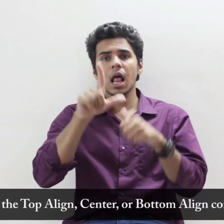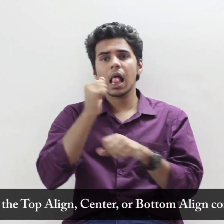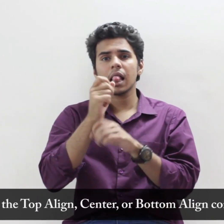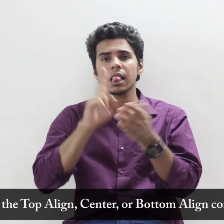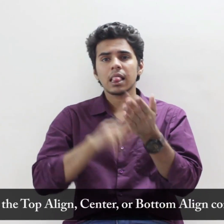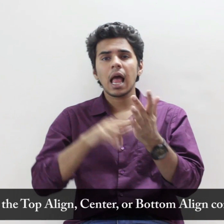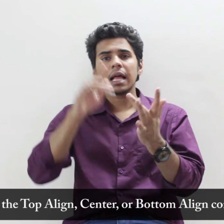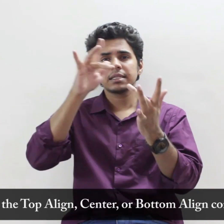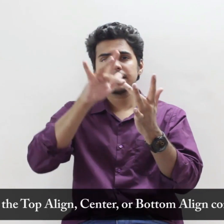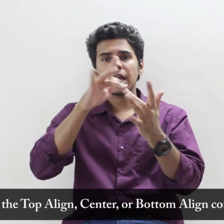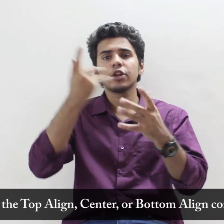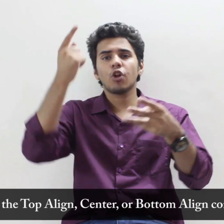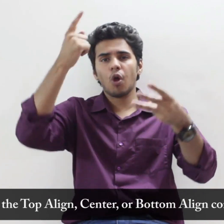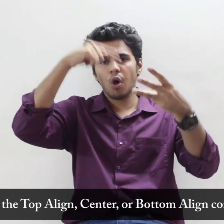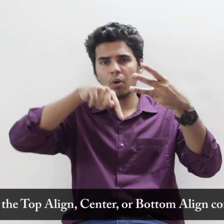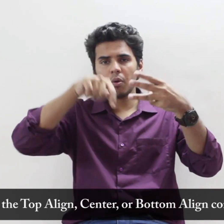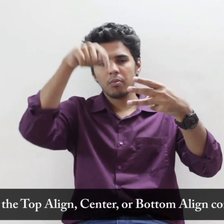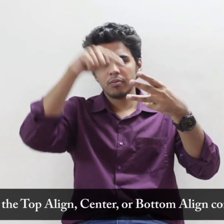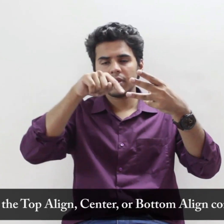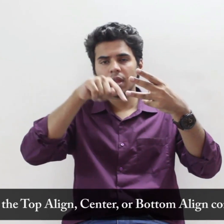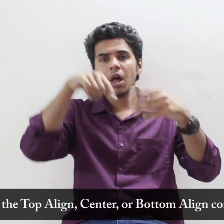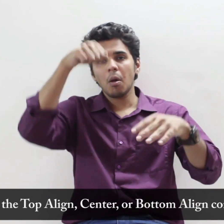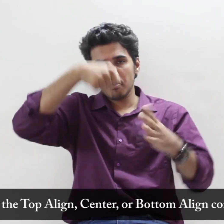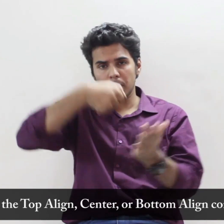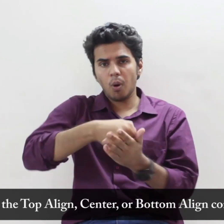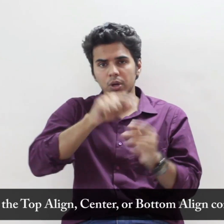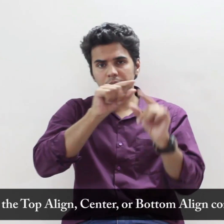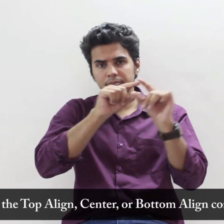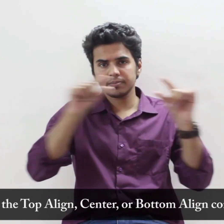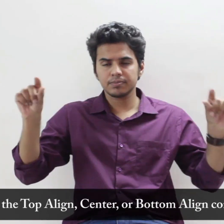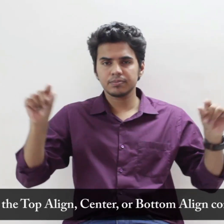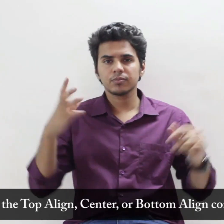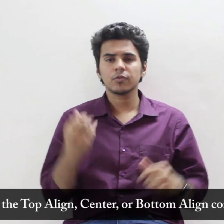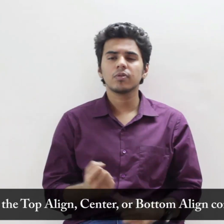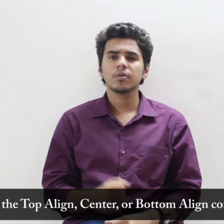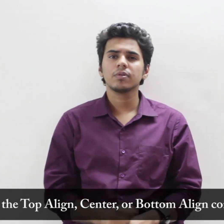Click the top align, center or bottom align command.